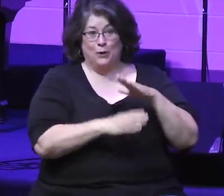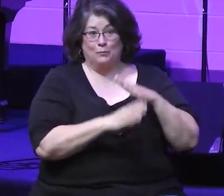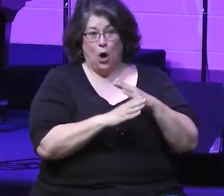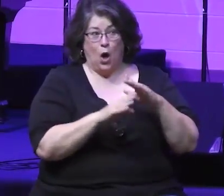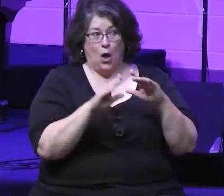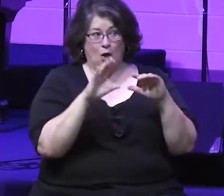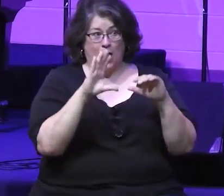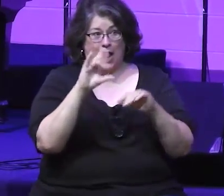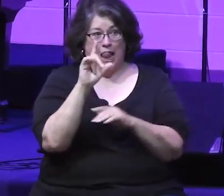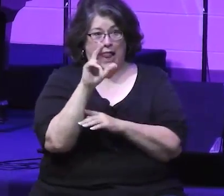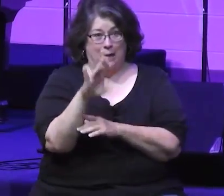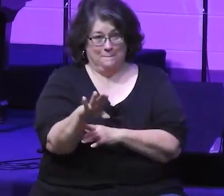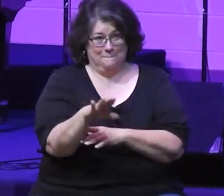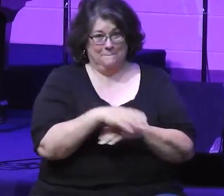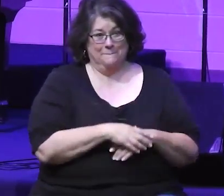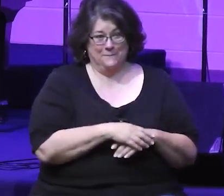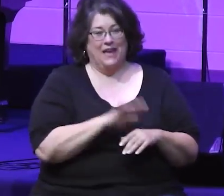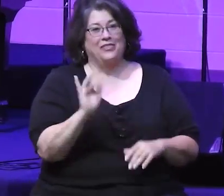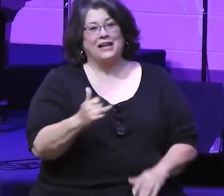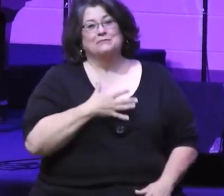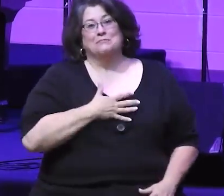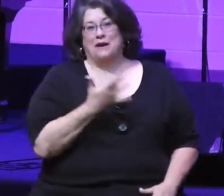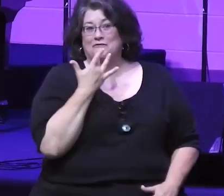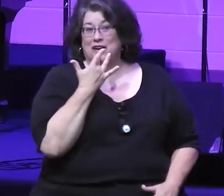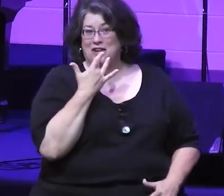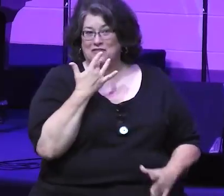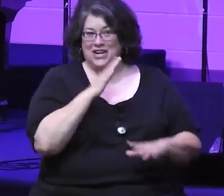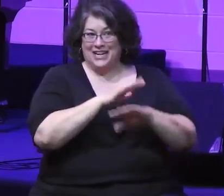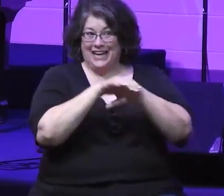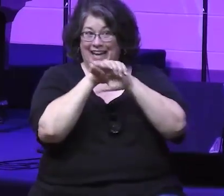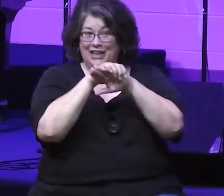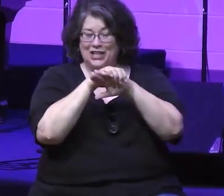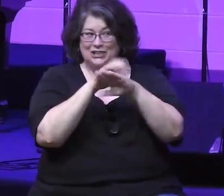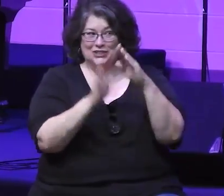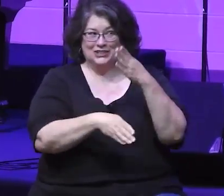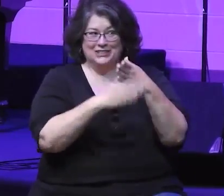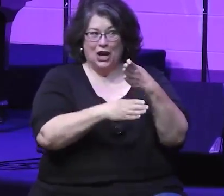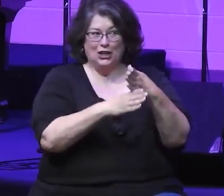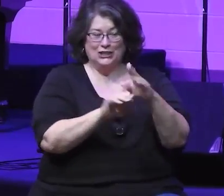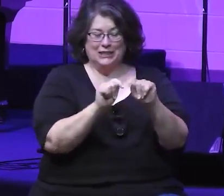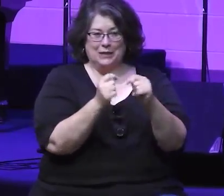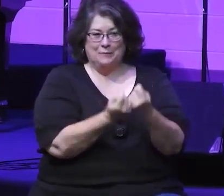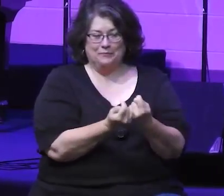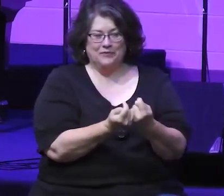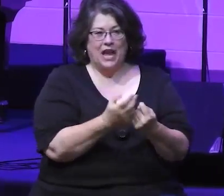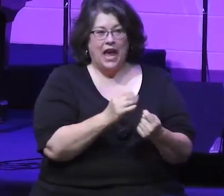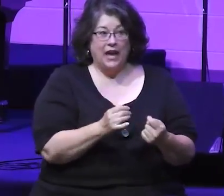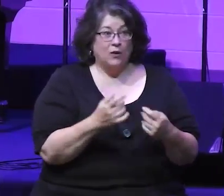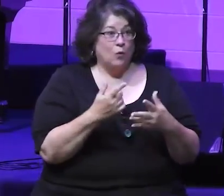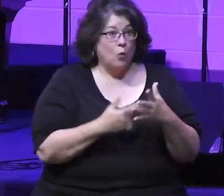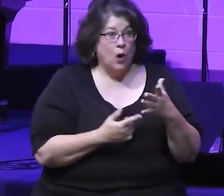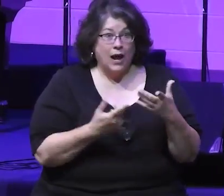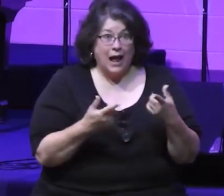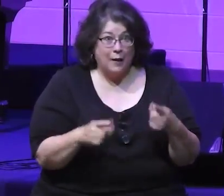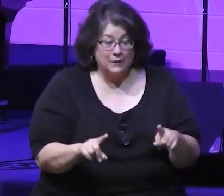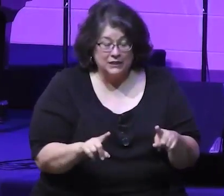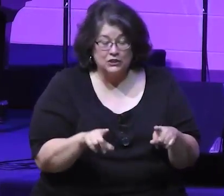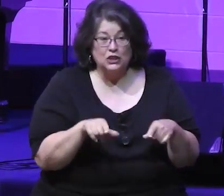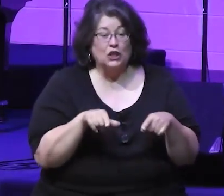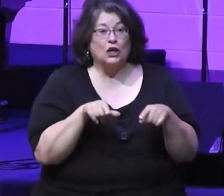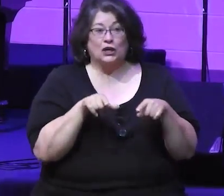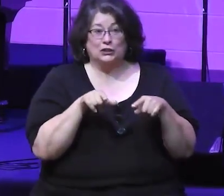favorite English soccer team. And the outworking of this addiction is primarily I am up against